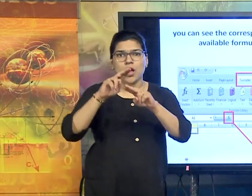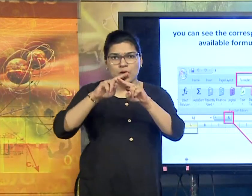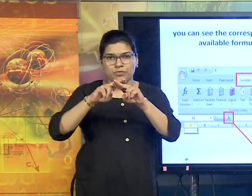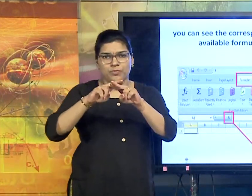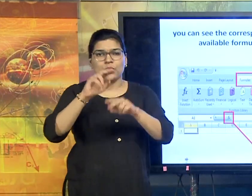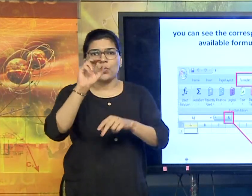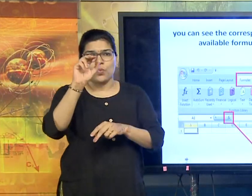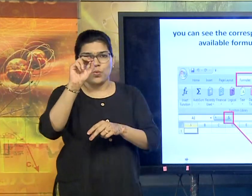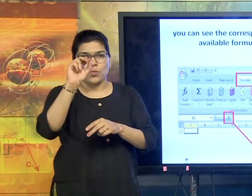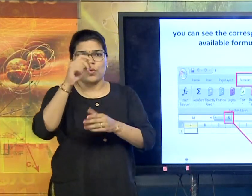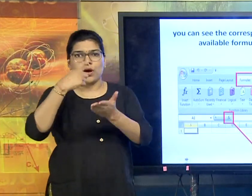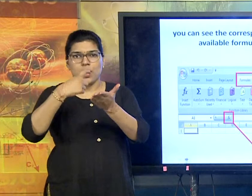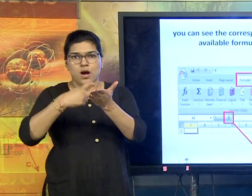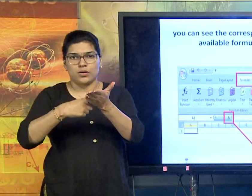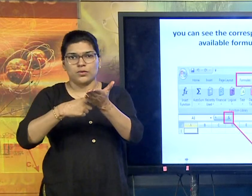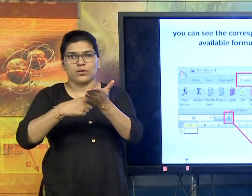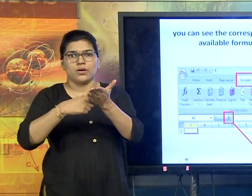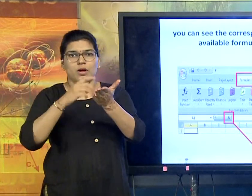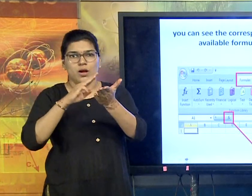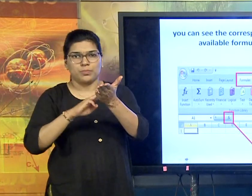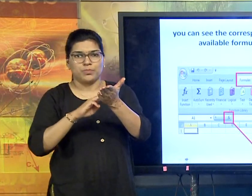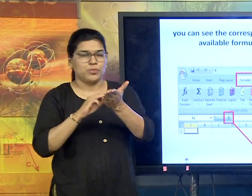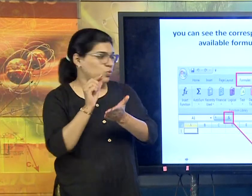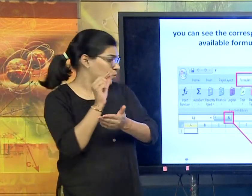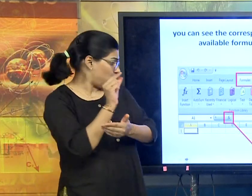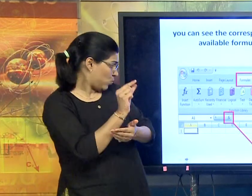this word formula bar.